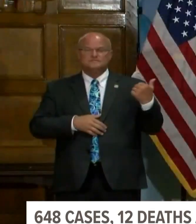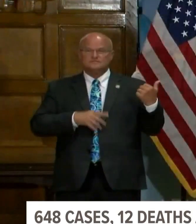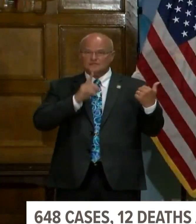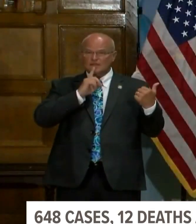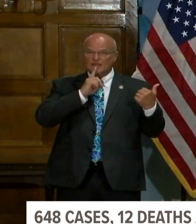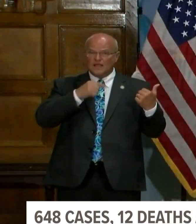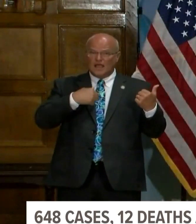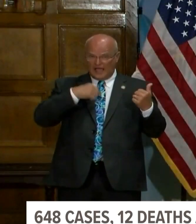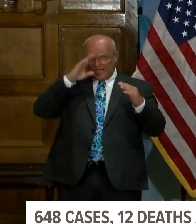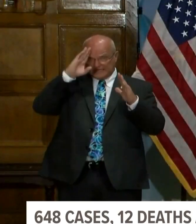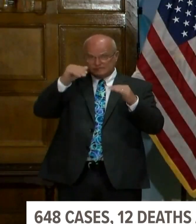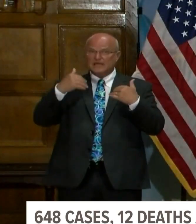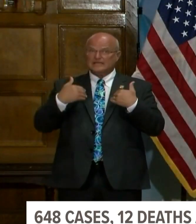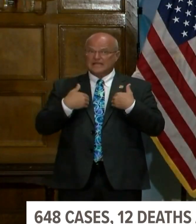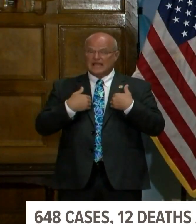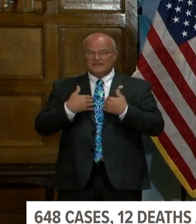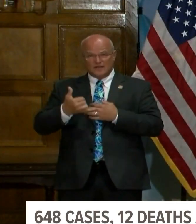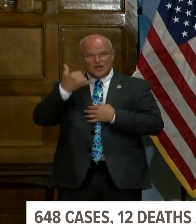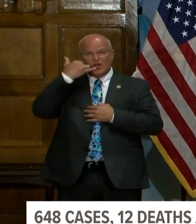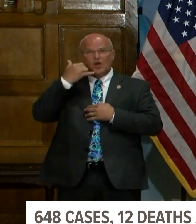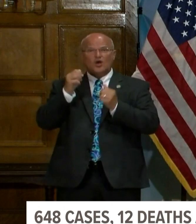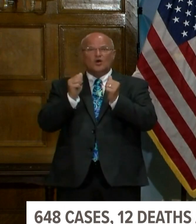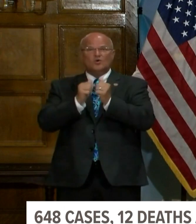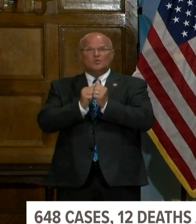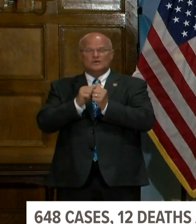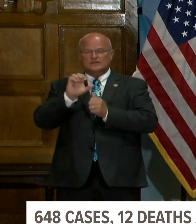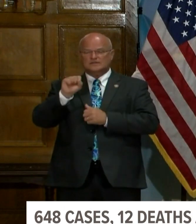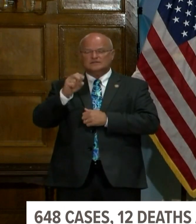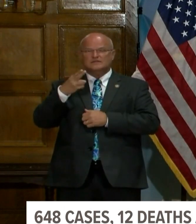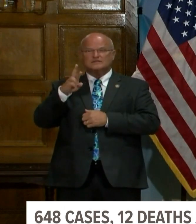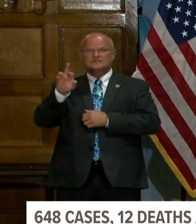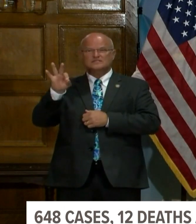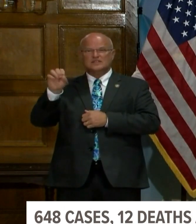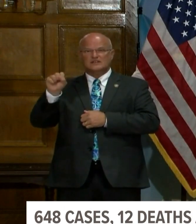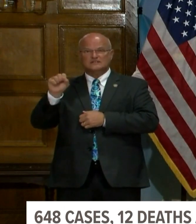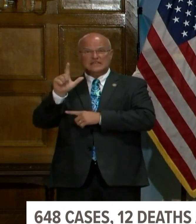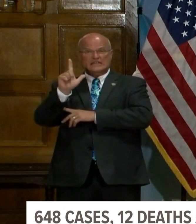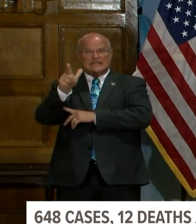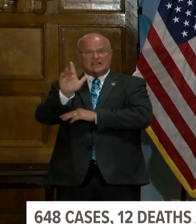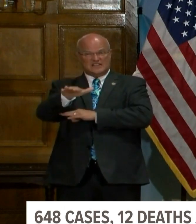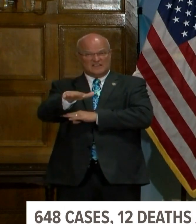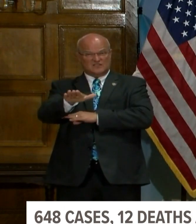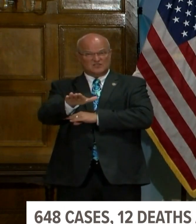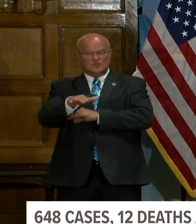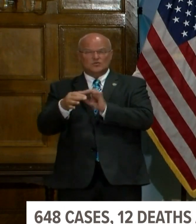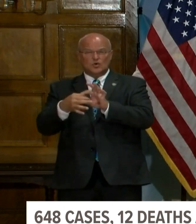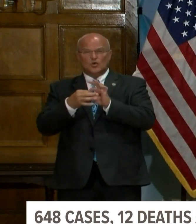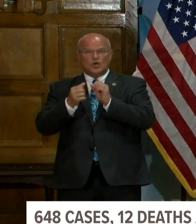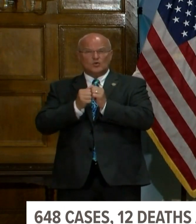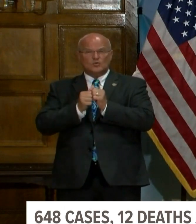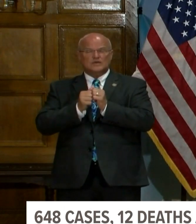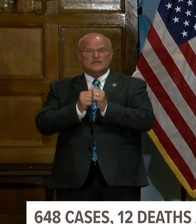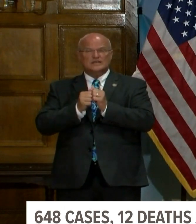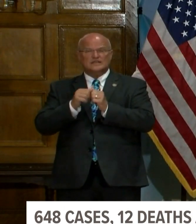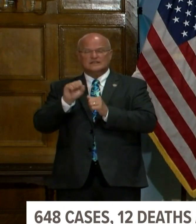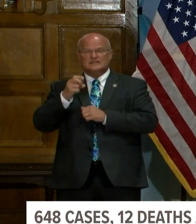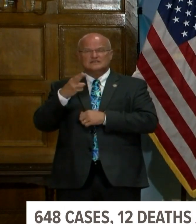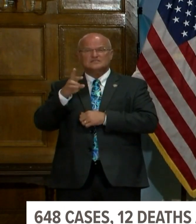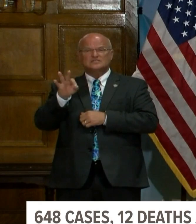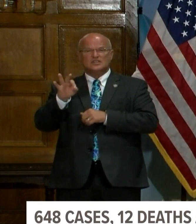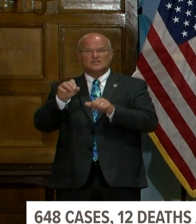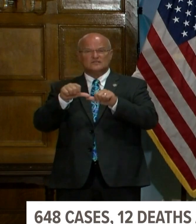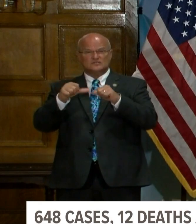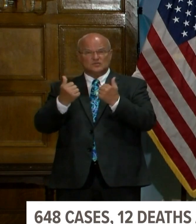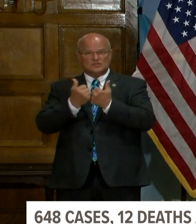actually, I expect to have a call with the sheriffs later today, coordinating with the Sheriff's Association to set up